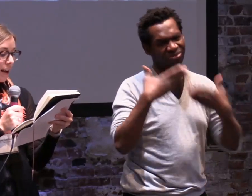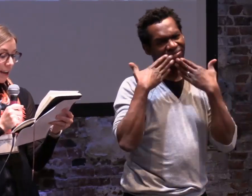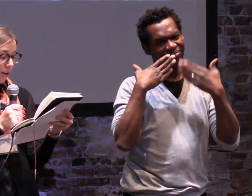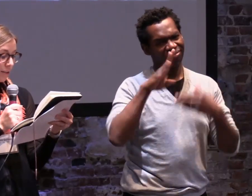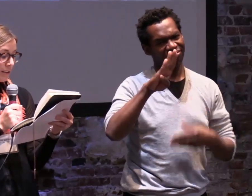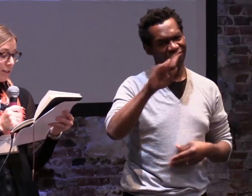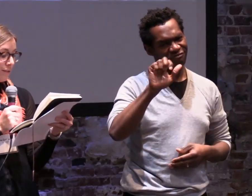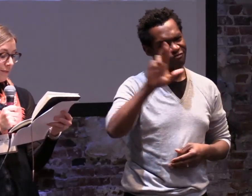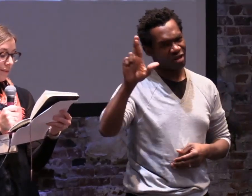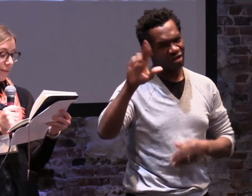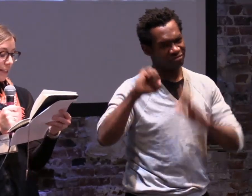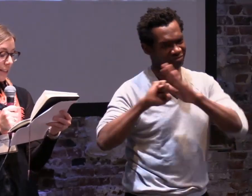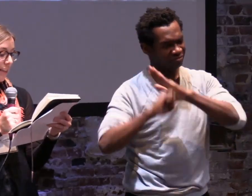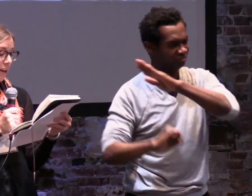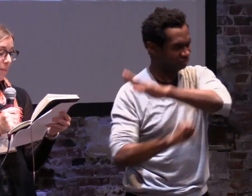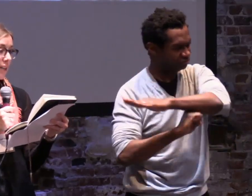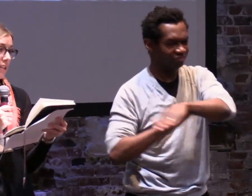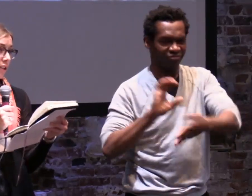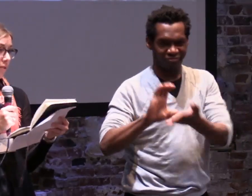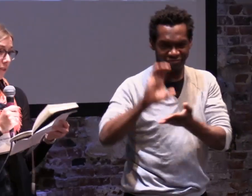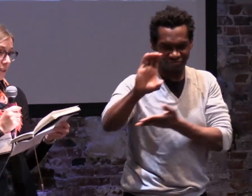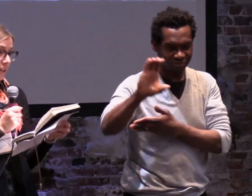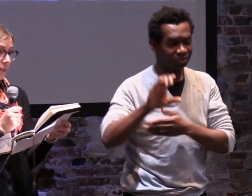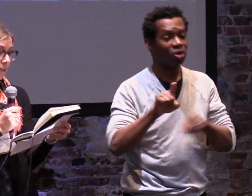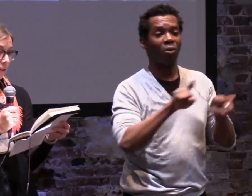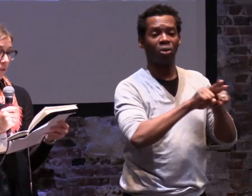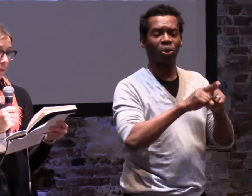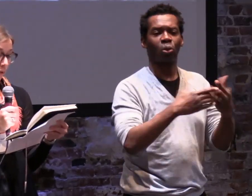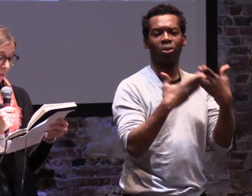I'd also like to thank Boston University for their support.